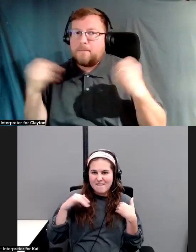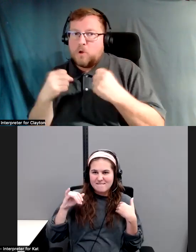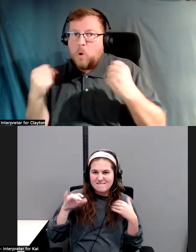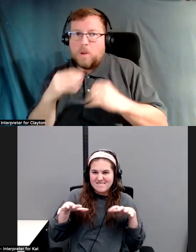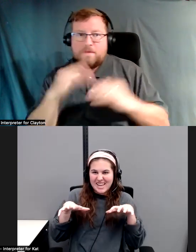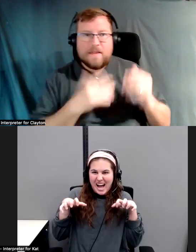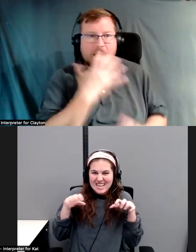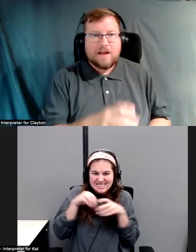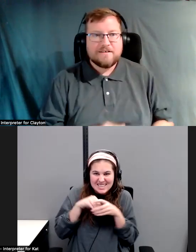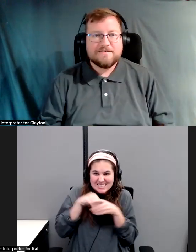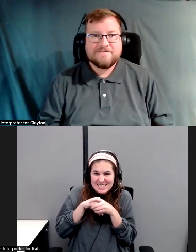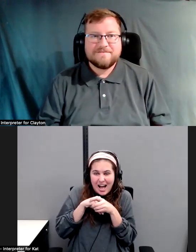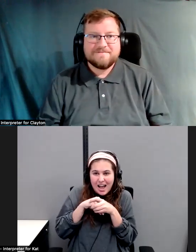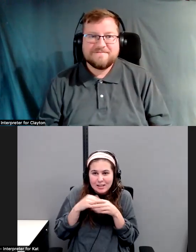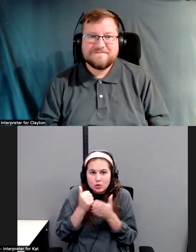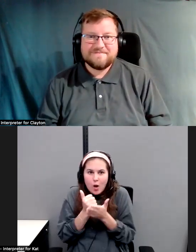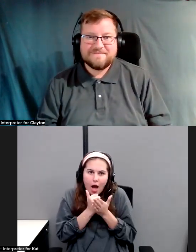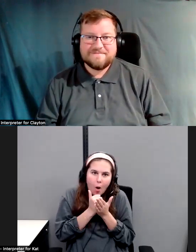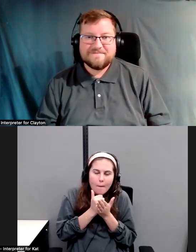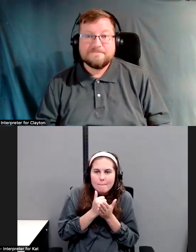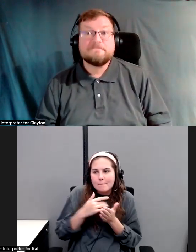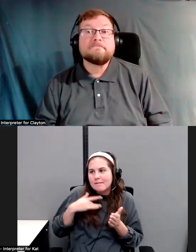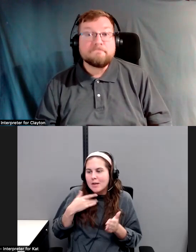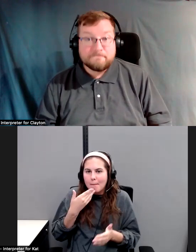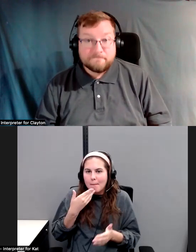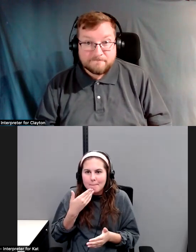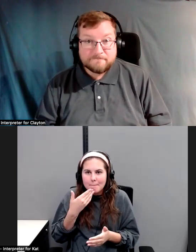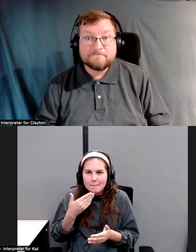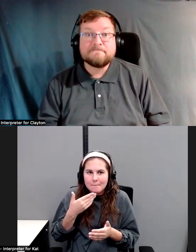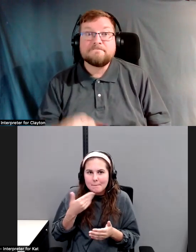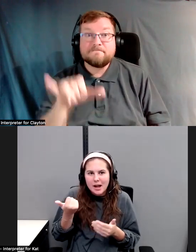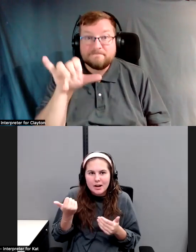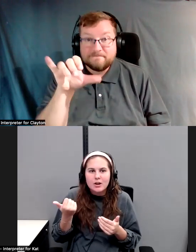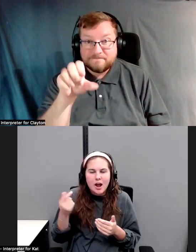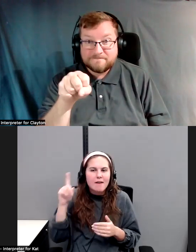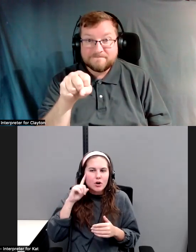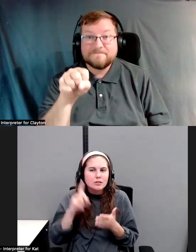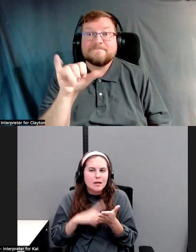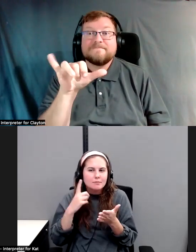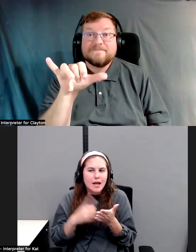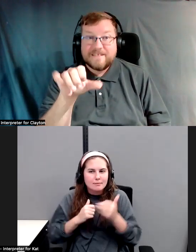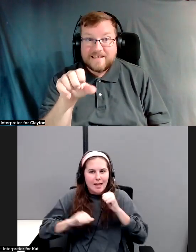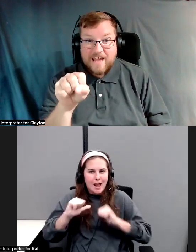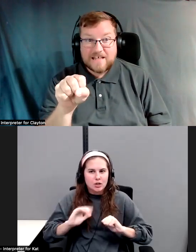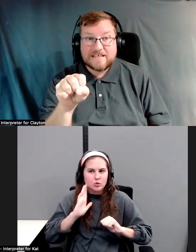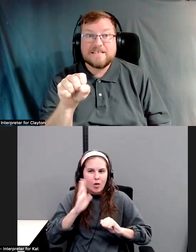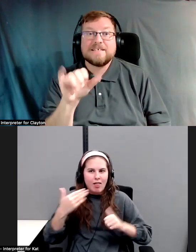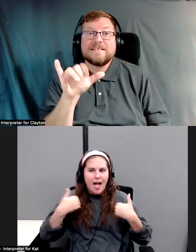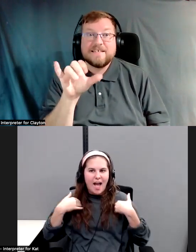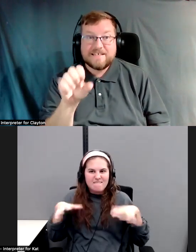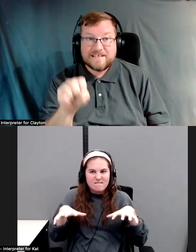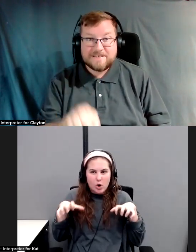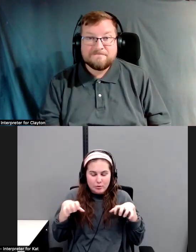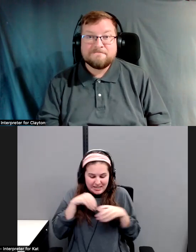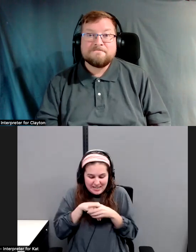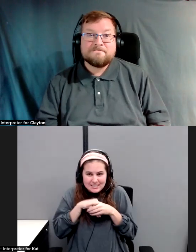cooler bar before you act or do a scene. Yeah, some actors do that. I packed where and ride the